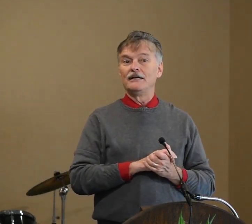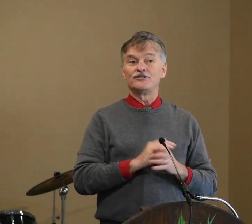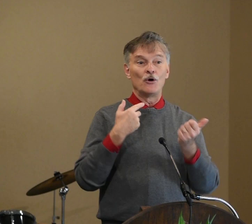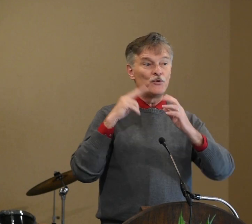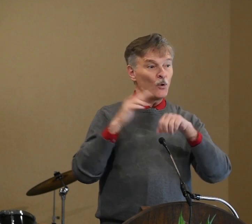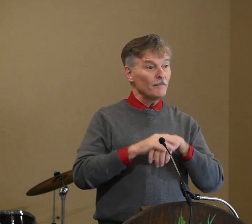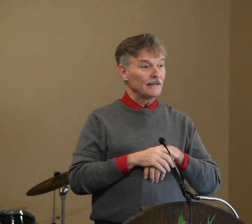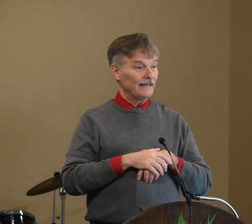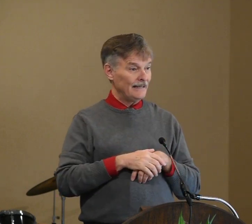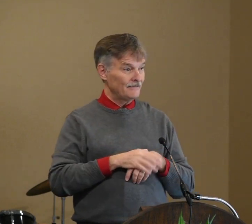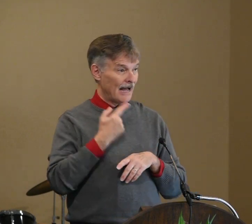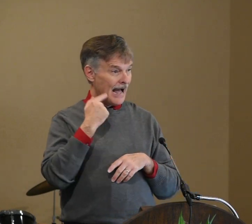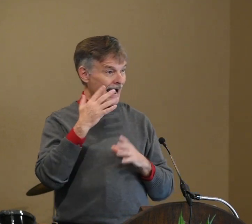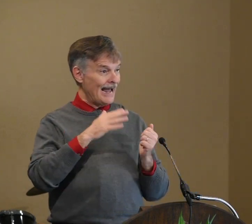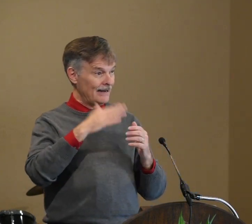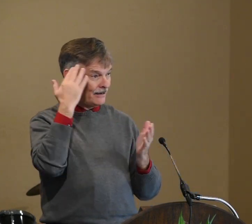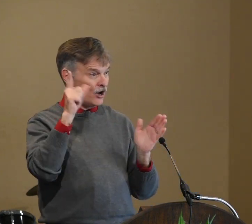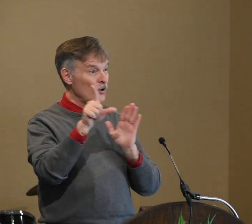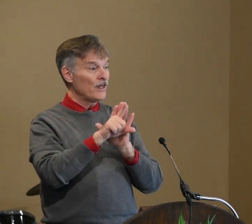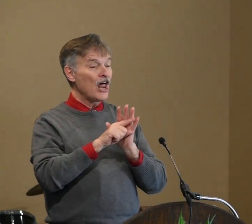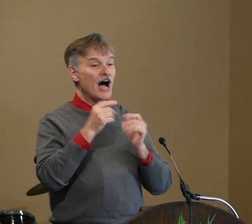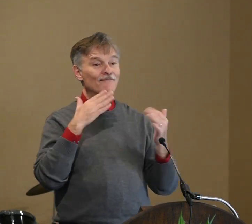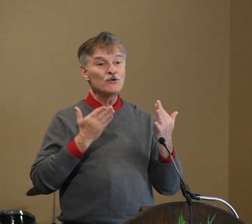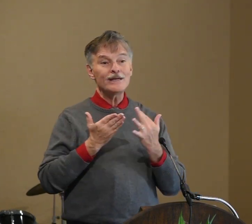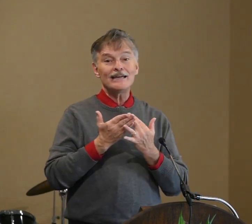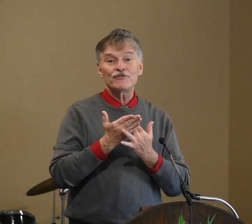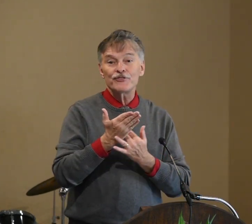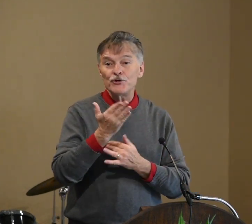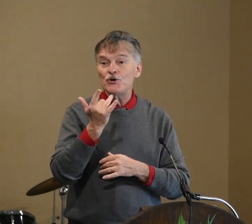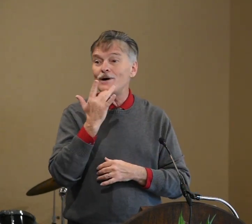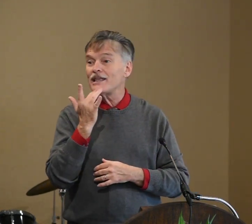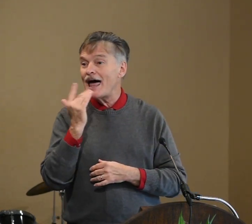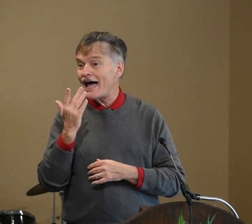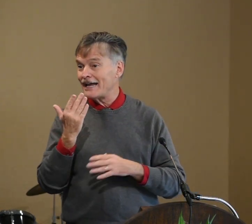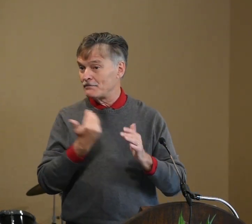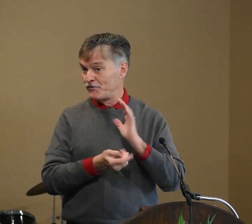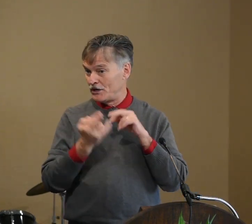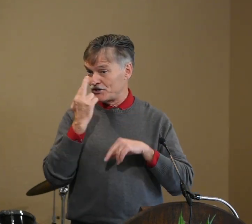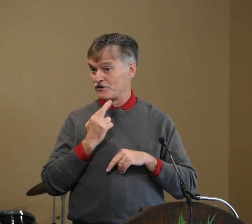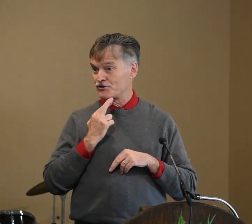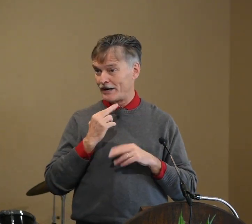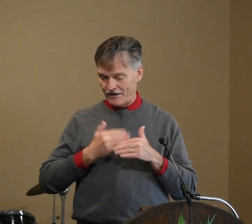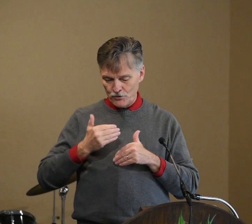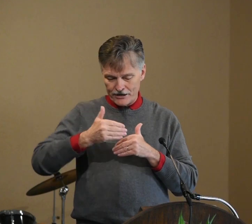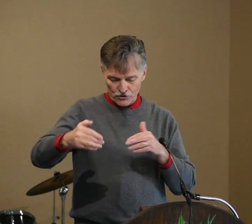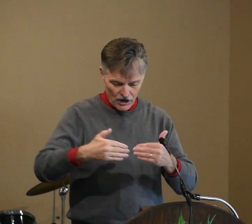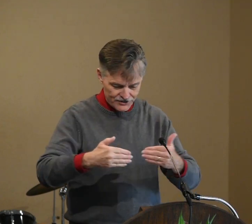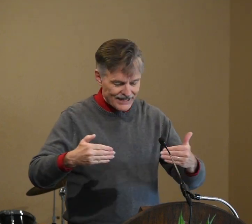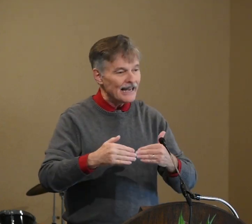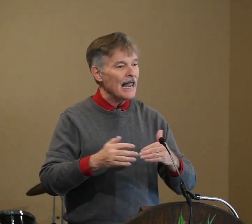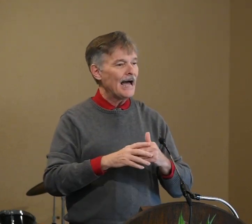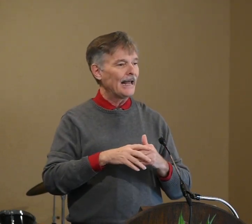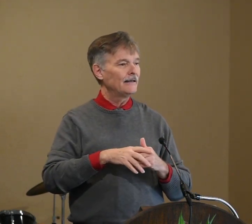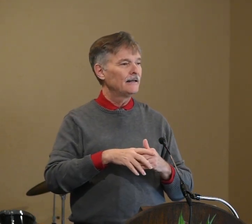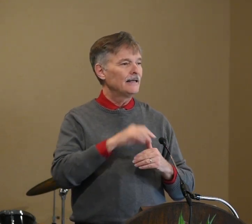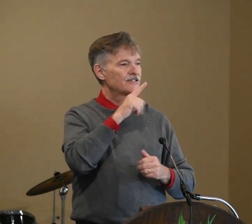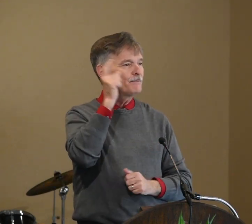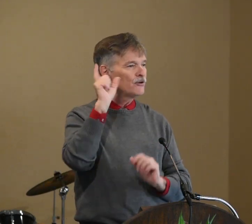So normally, I know the law. If you get through a light before it turns red, if you get across that line, it's supposed